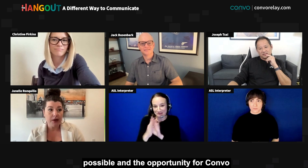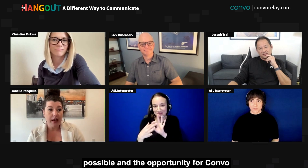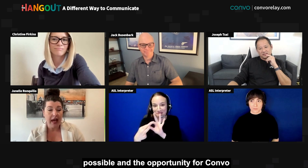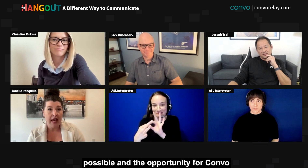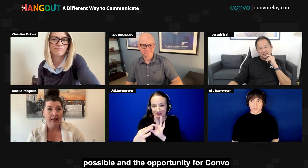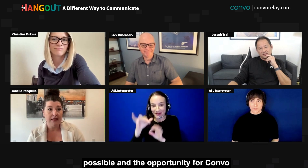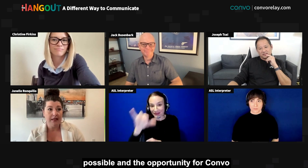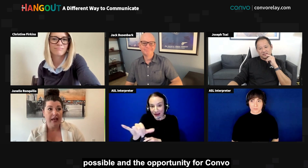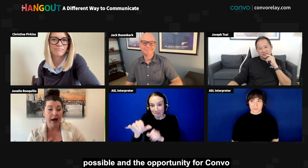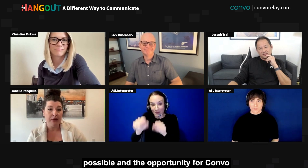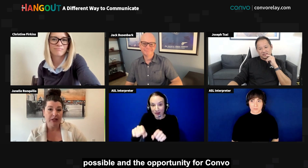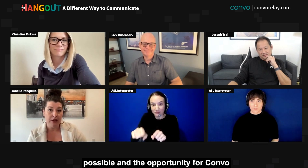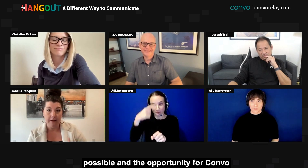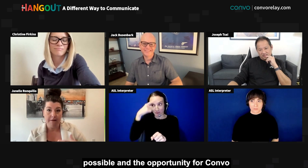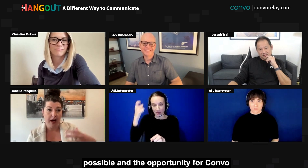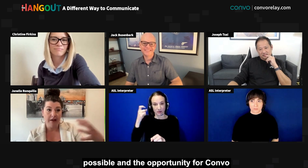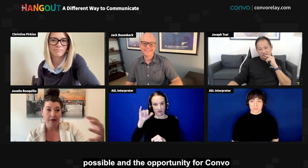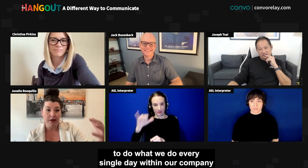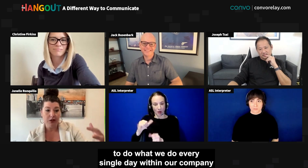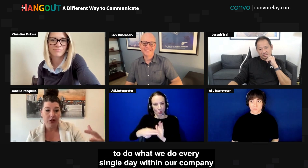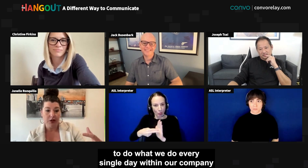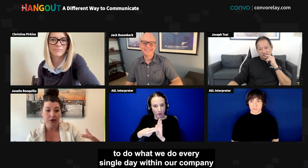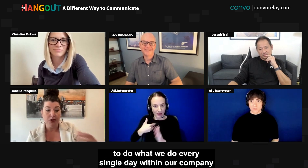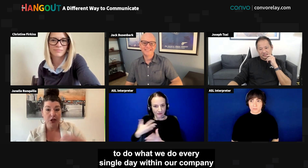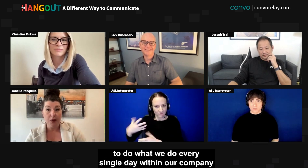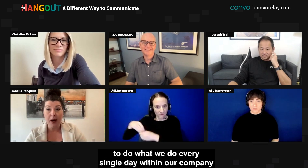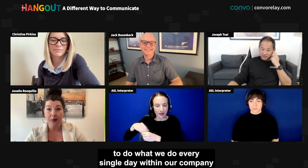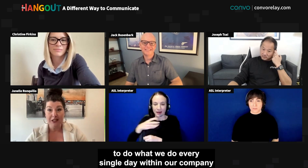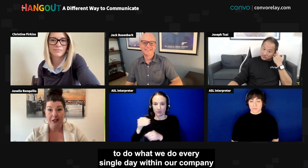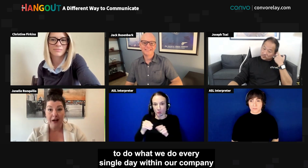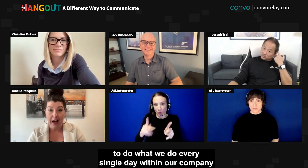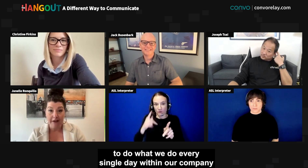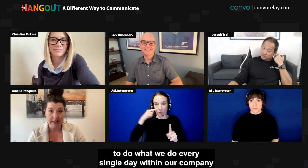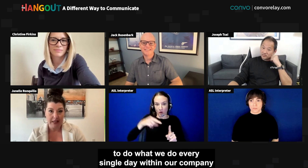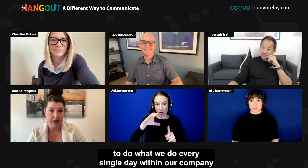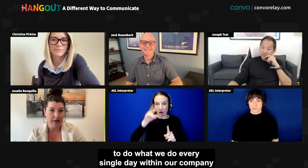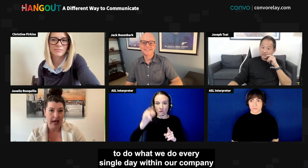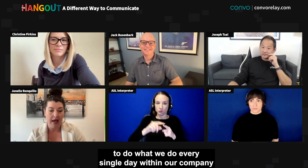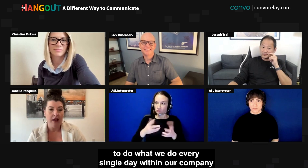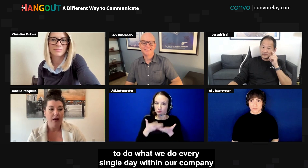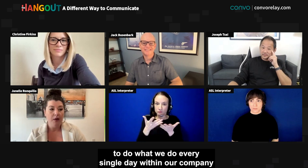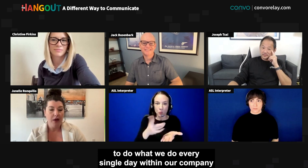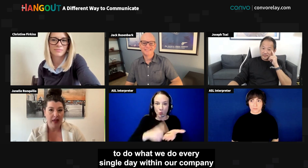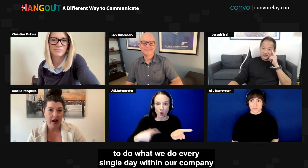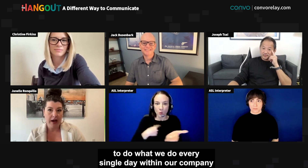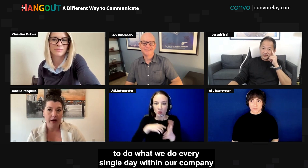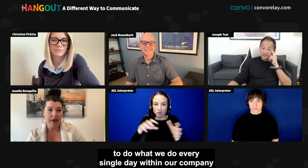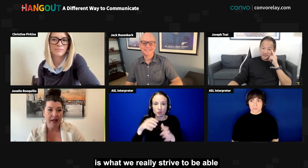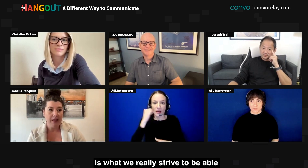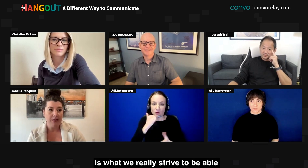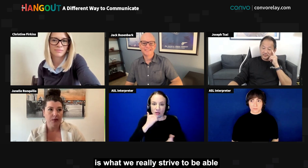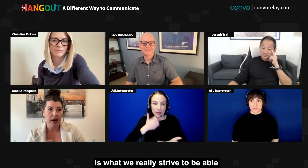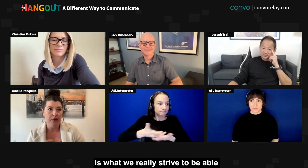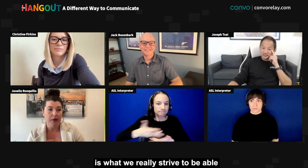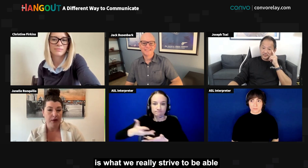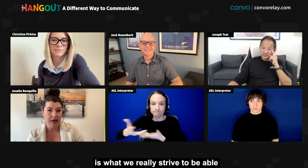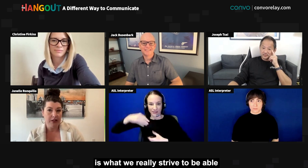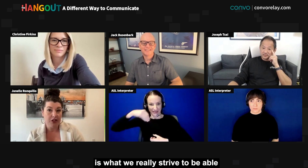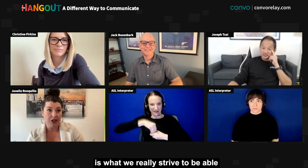possible, and the opportunity for Convo to do what we do every single day within our company is what we really